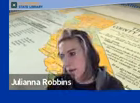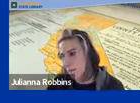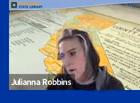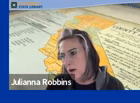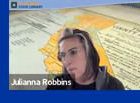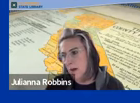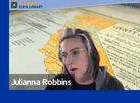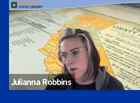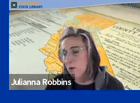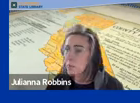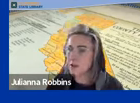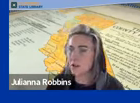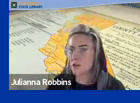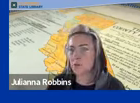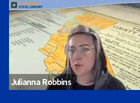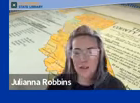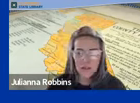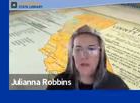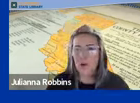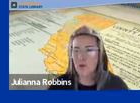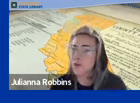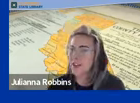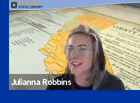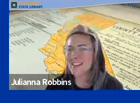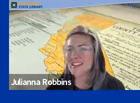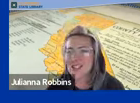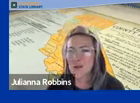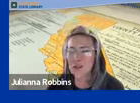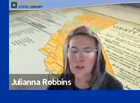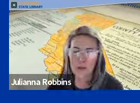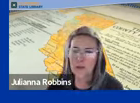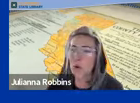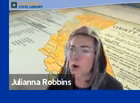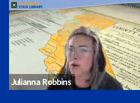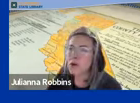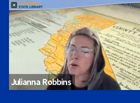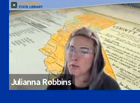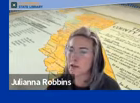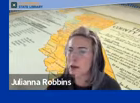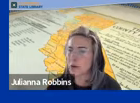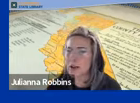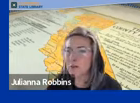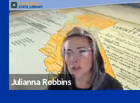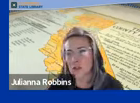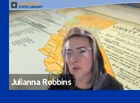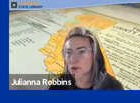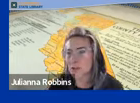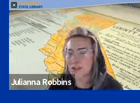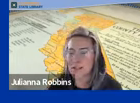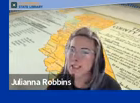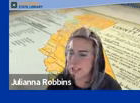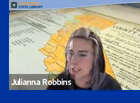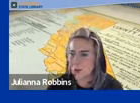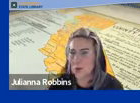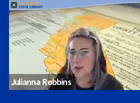bit about a reminder to please don't forget to include your local public library, which is most